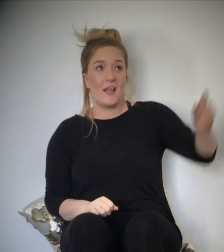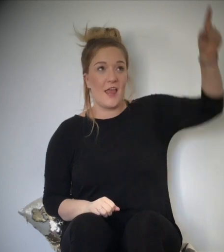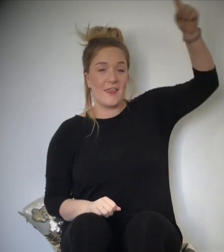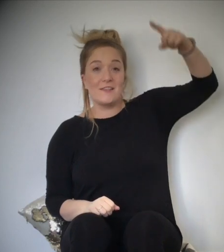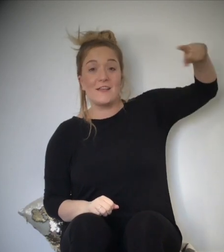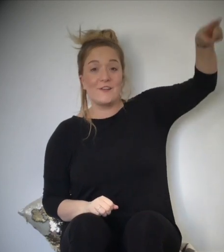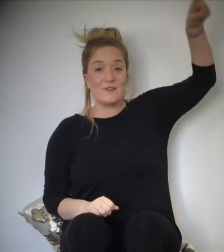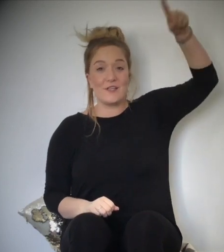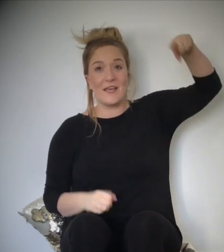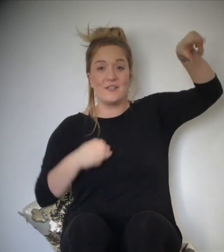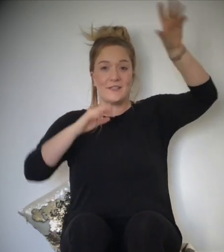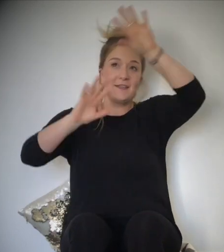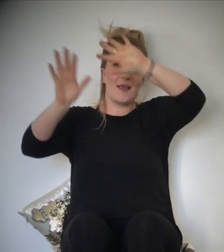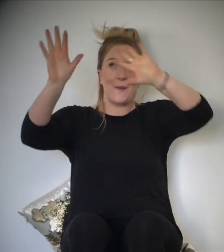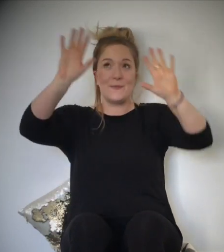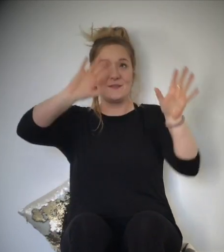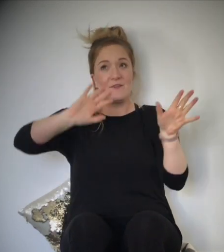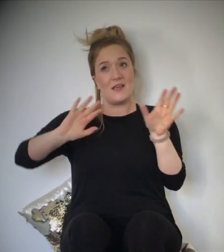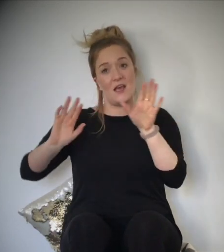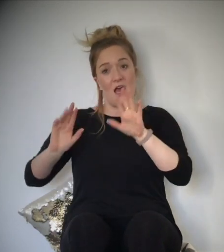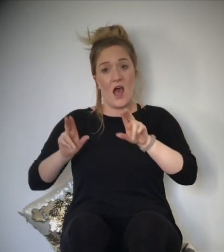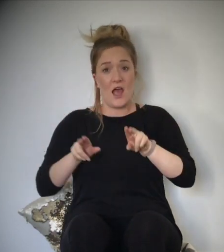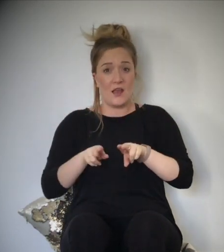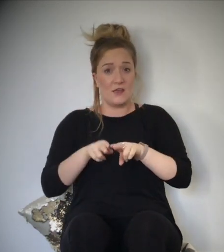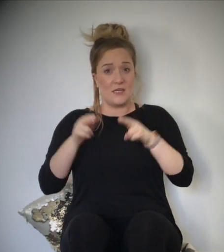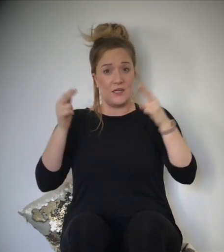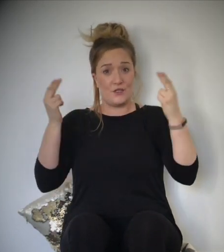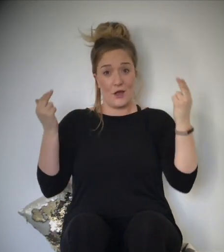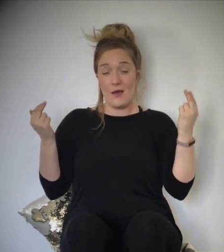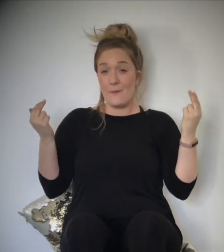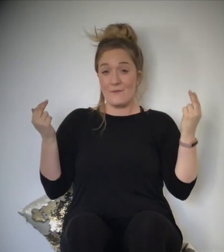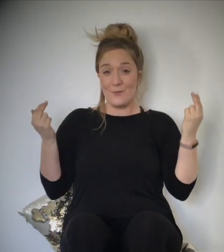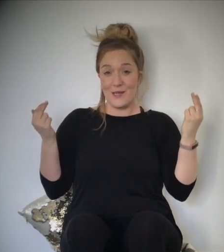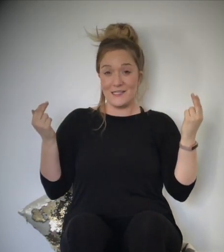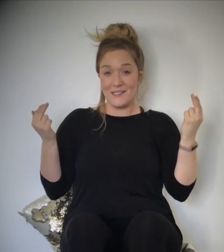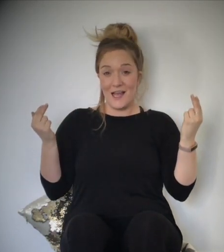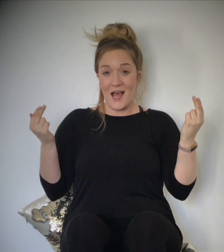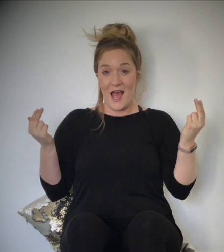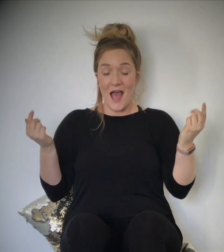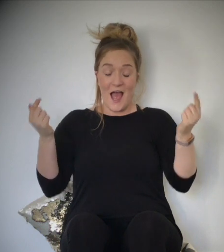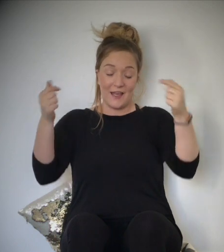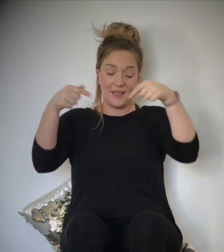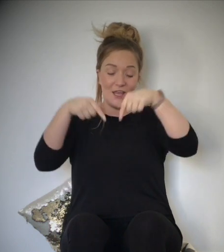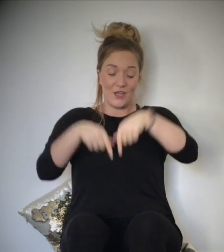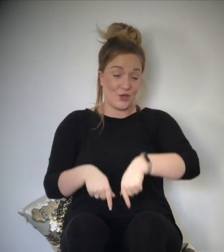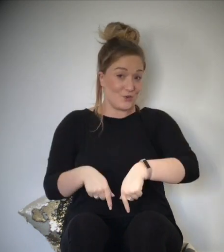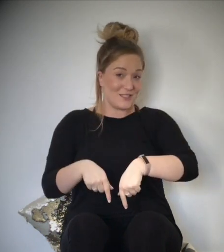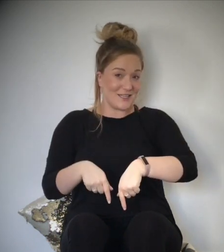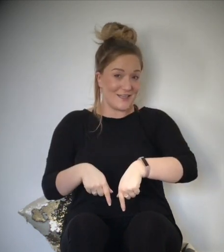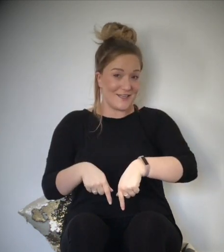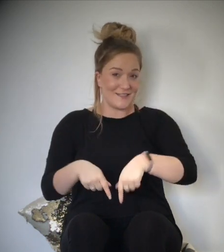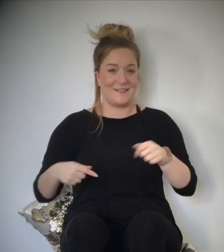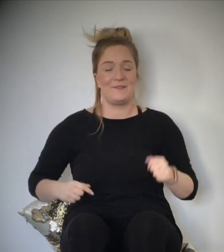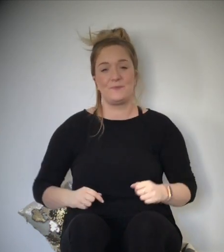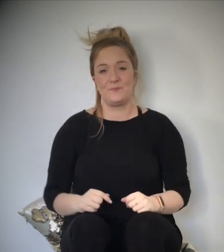The sun and change in the atmosphere, architecture unfamiliar, I could get used to this